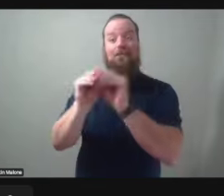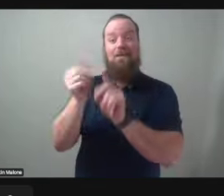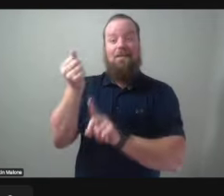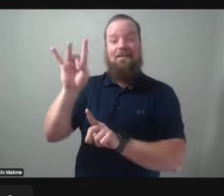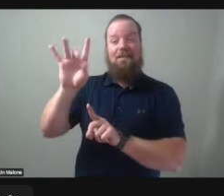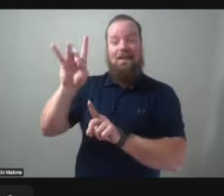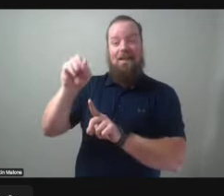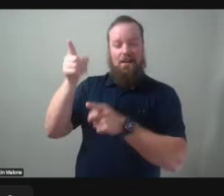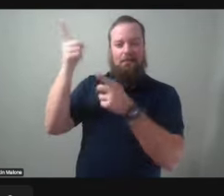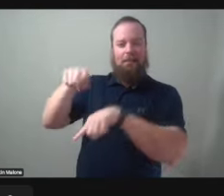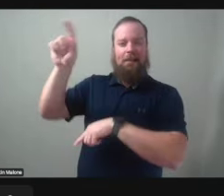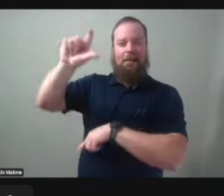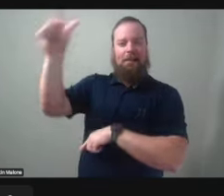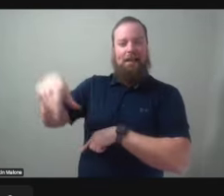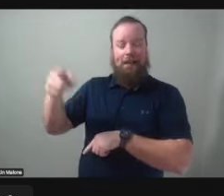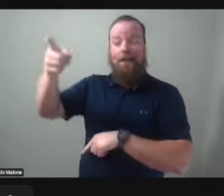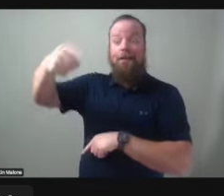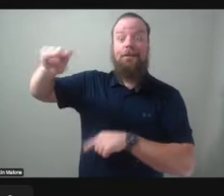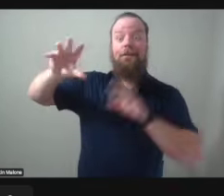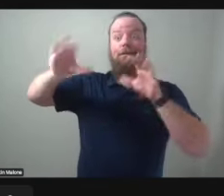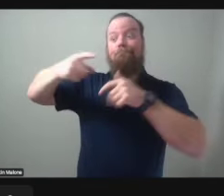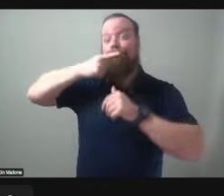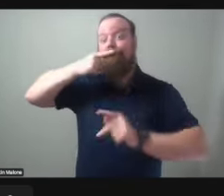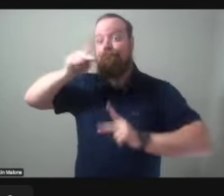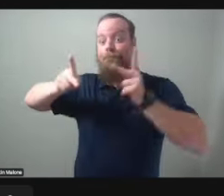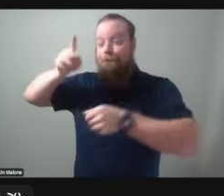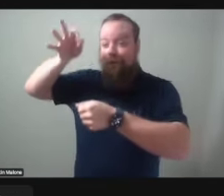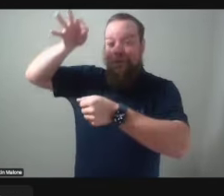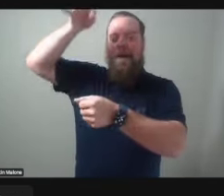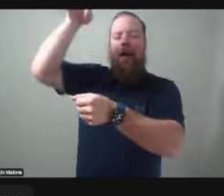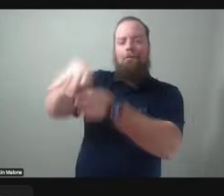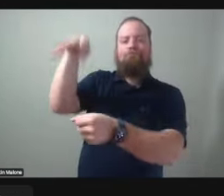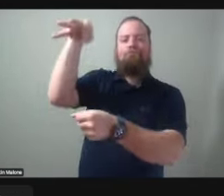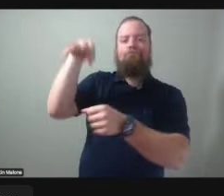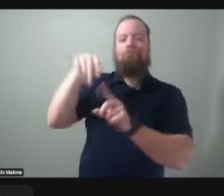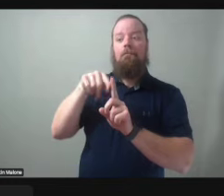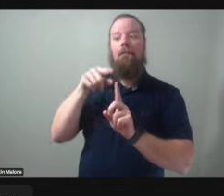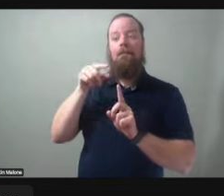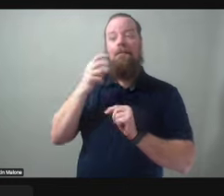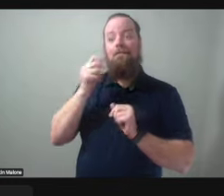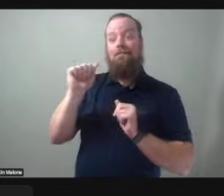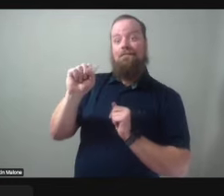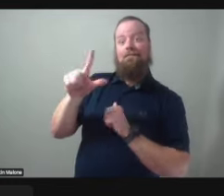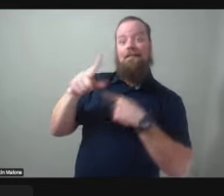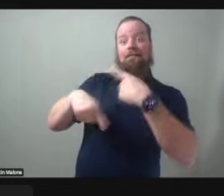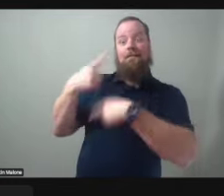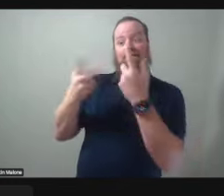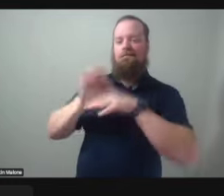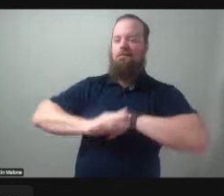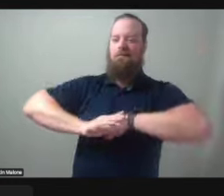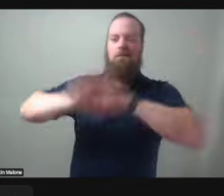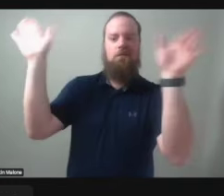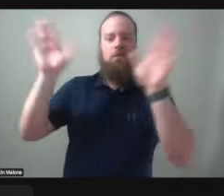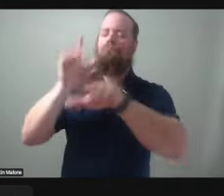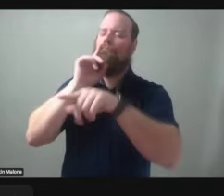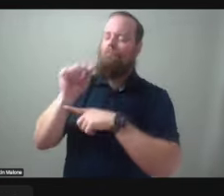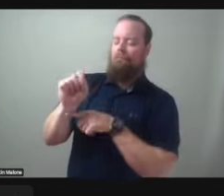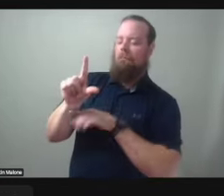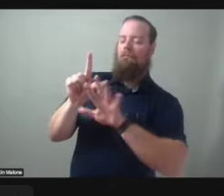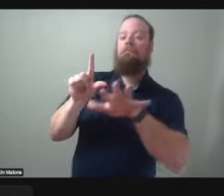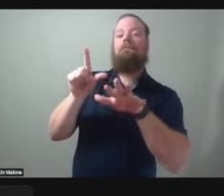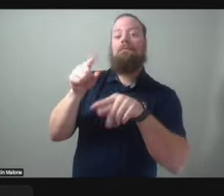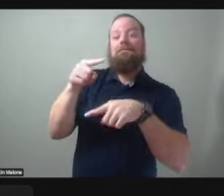and white schools were segregated. There was a conference that happened in Milan, and there was a vote that took place